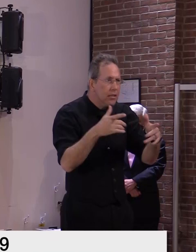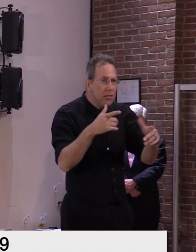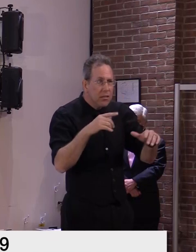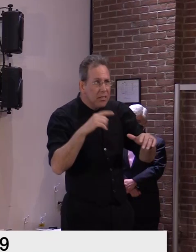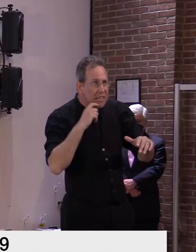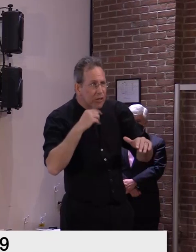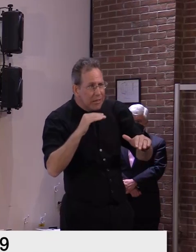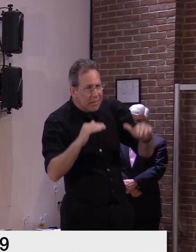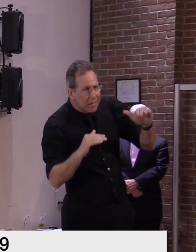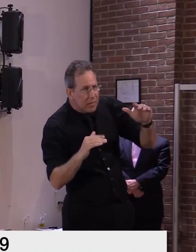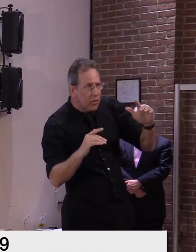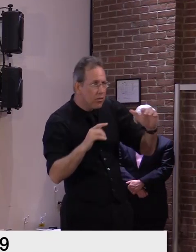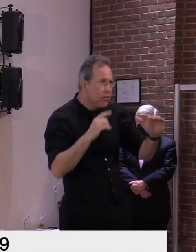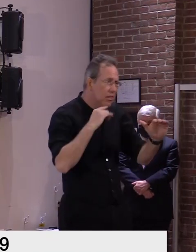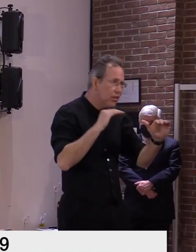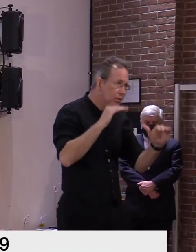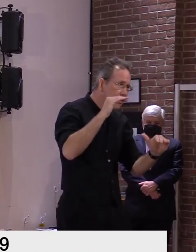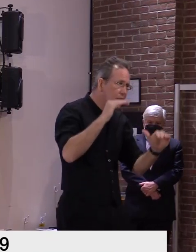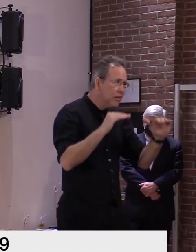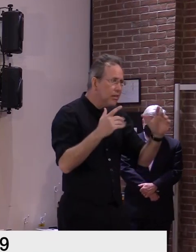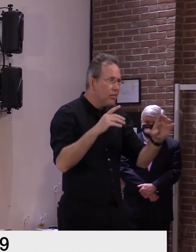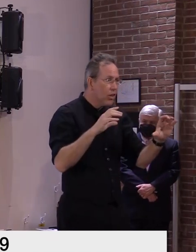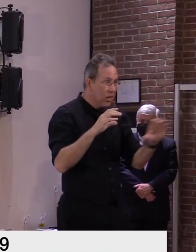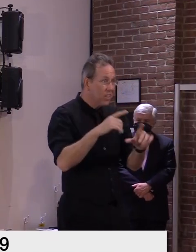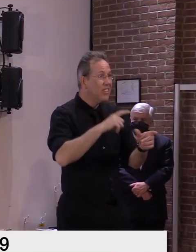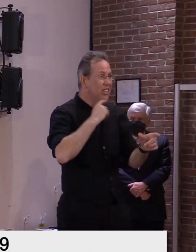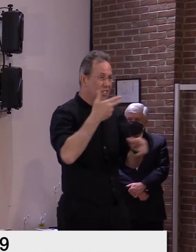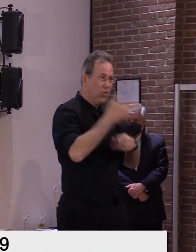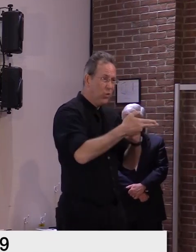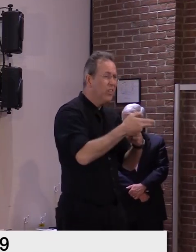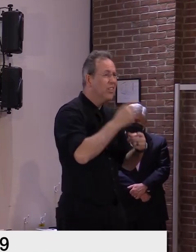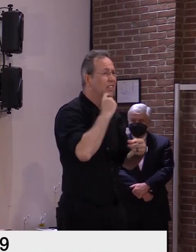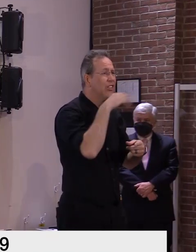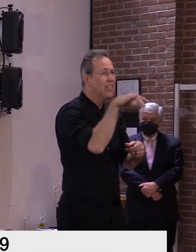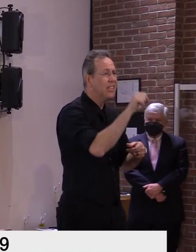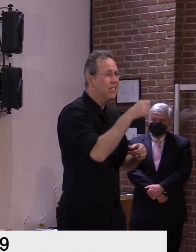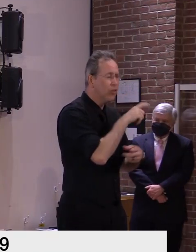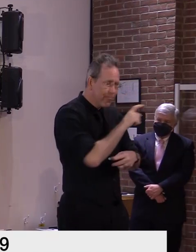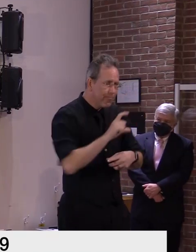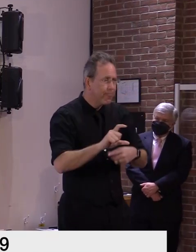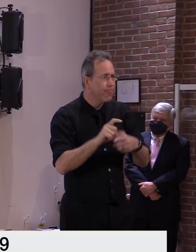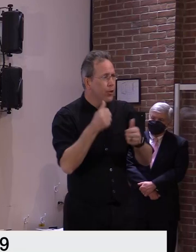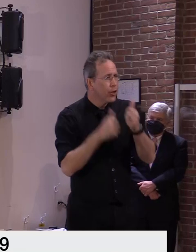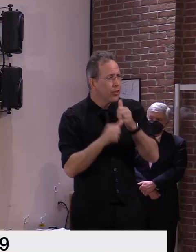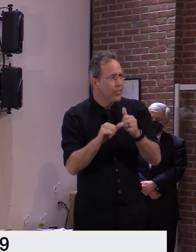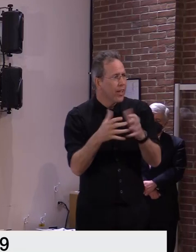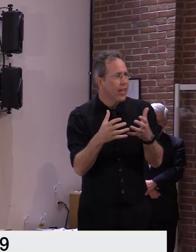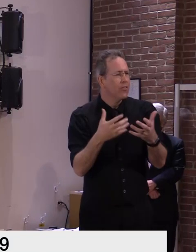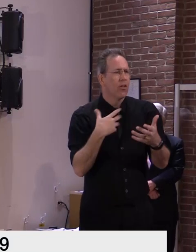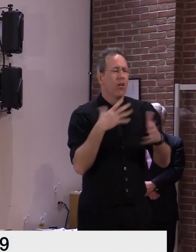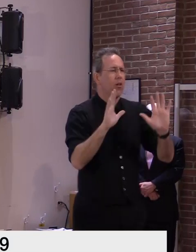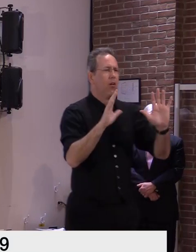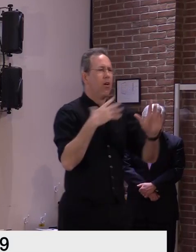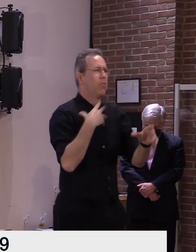this fits into a serious crime. But again, I'll let the legislature debate that.